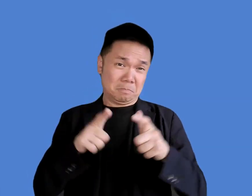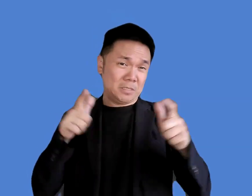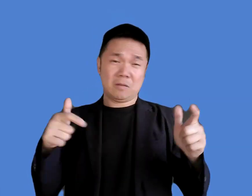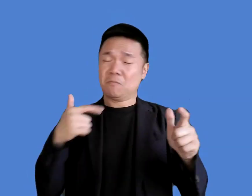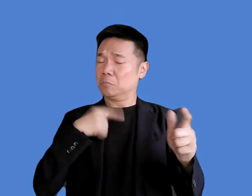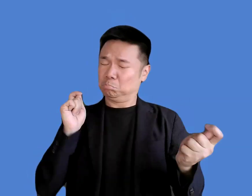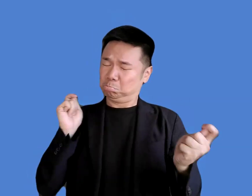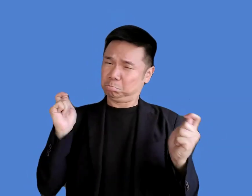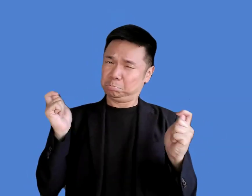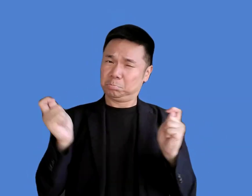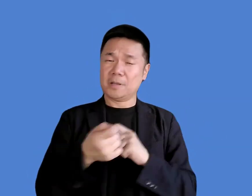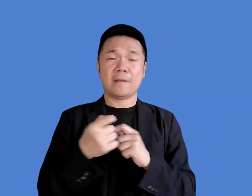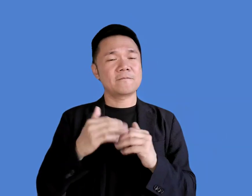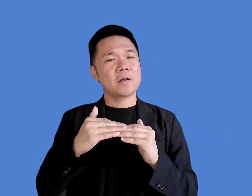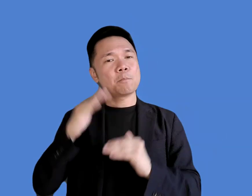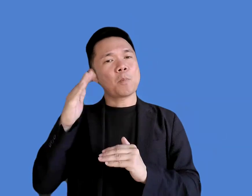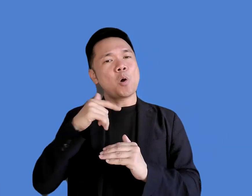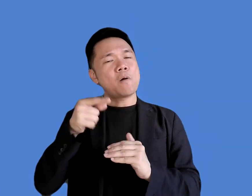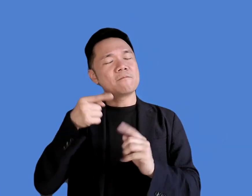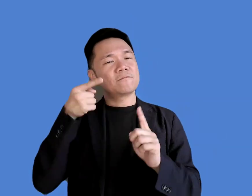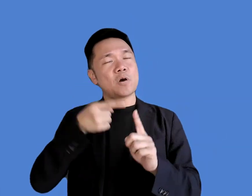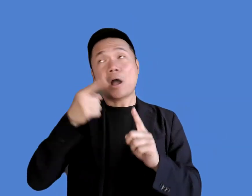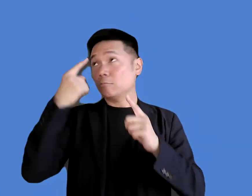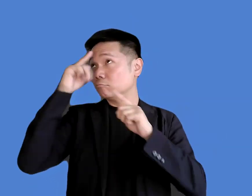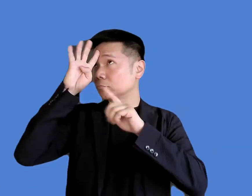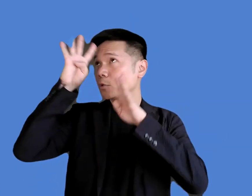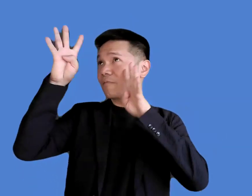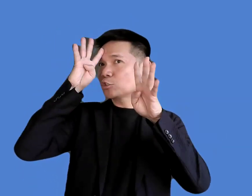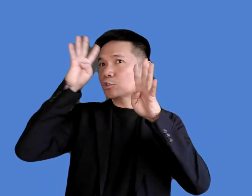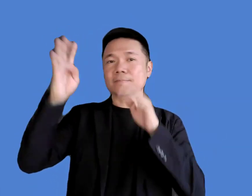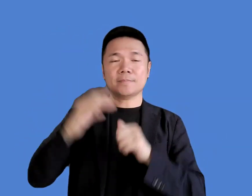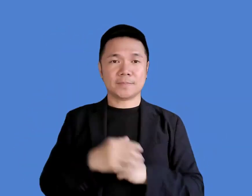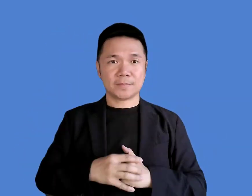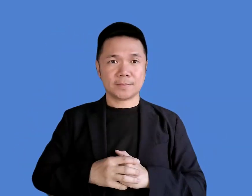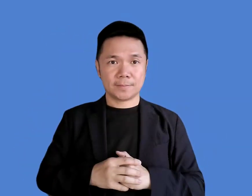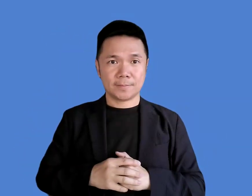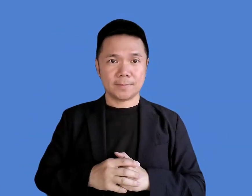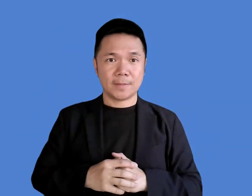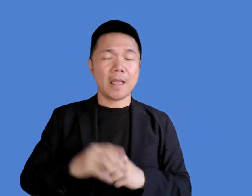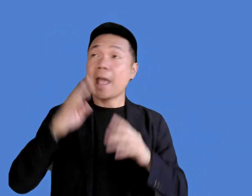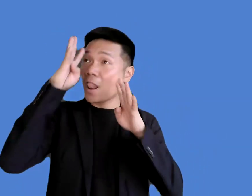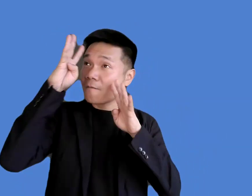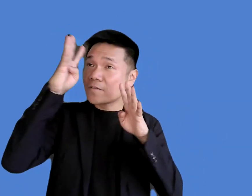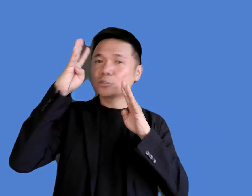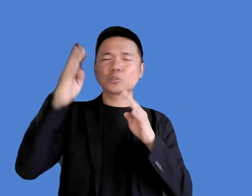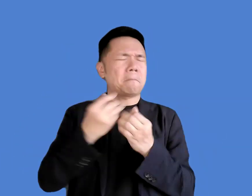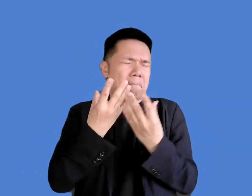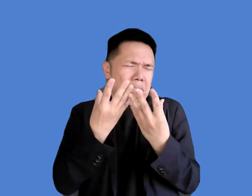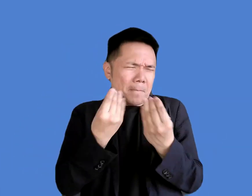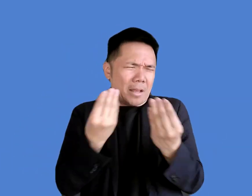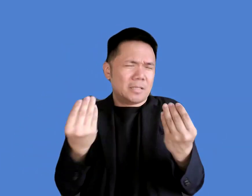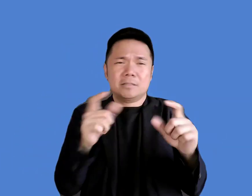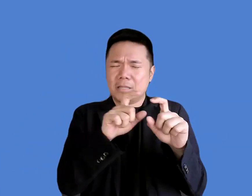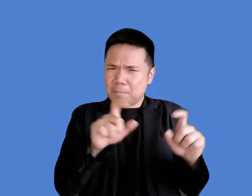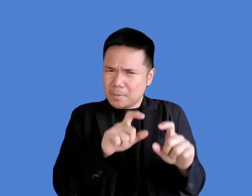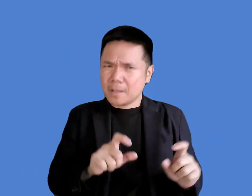change if they advance the right type of innovations. And at Bob Inc., we've innovated with like dozens of corporates and